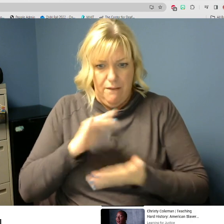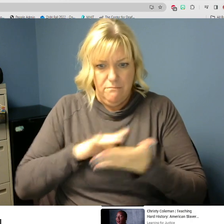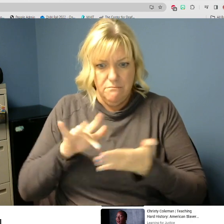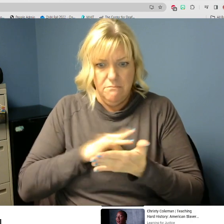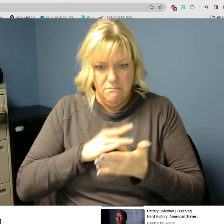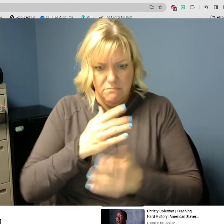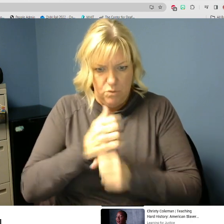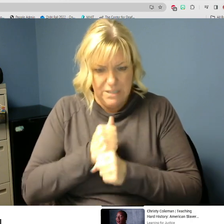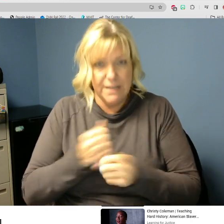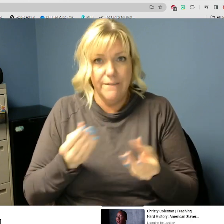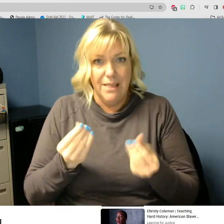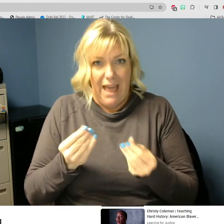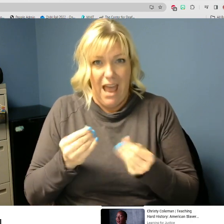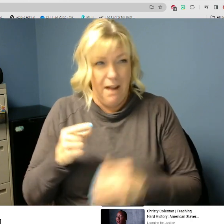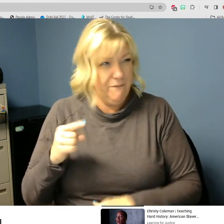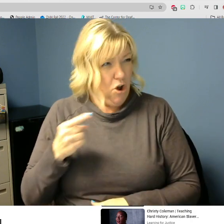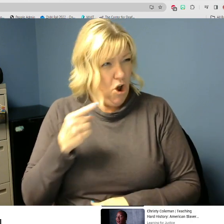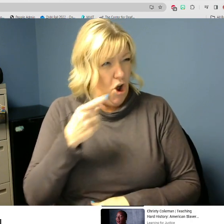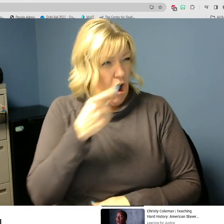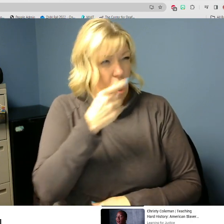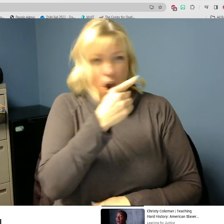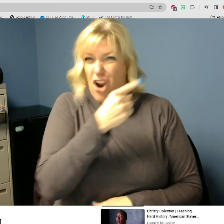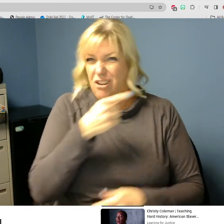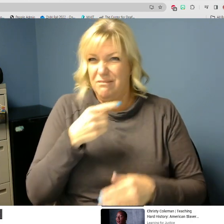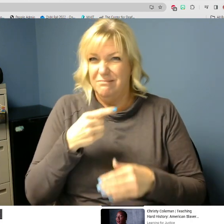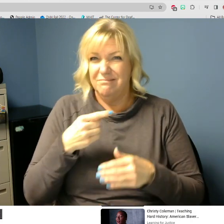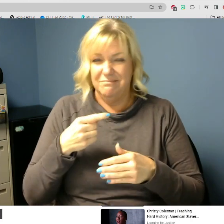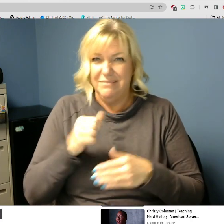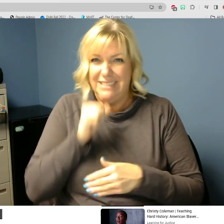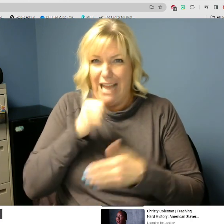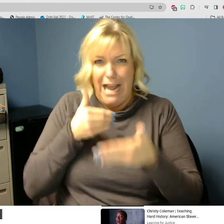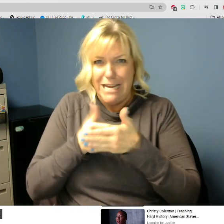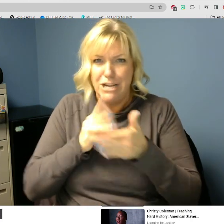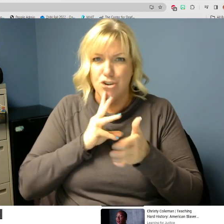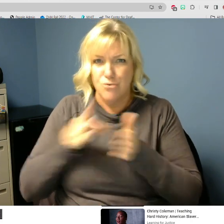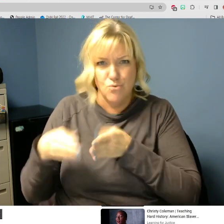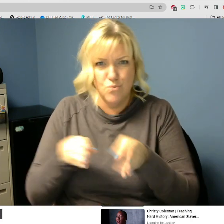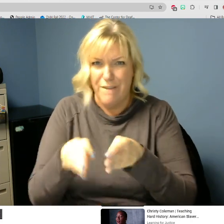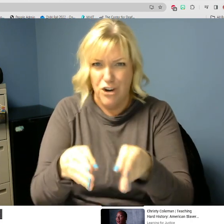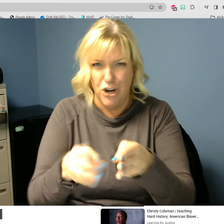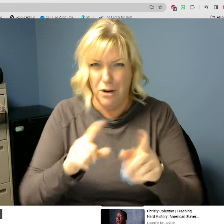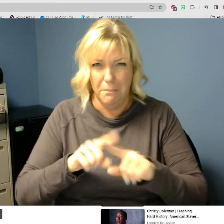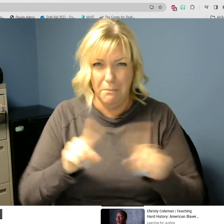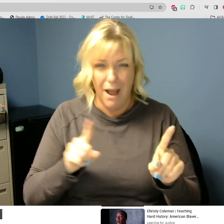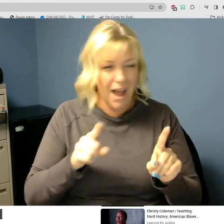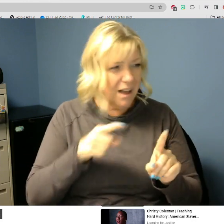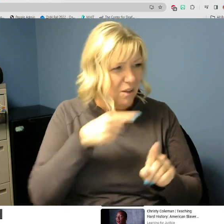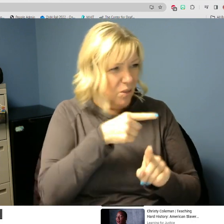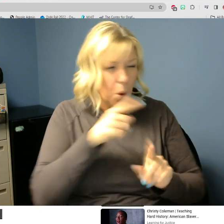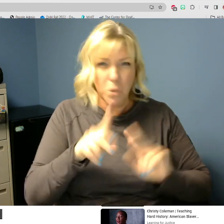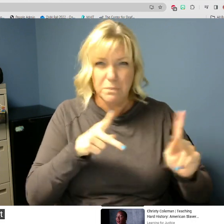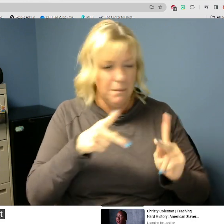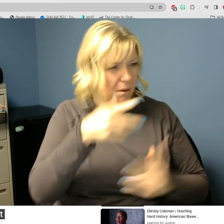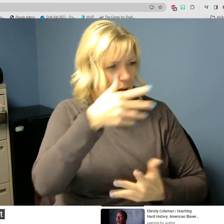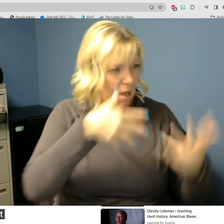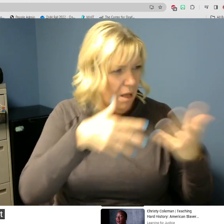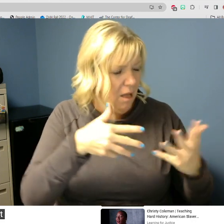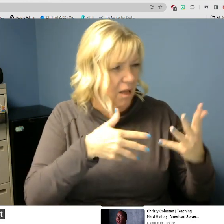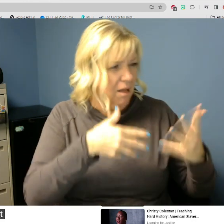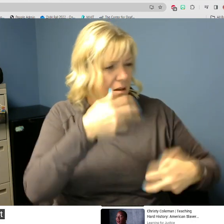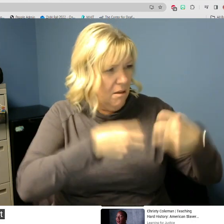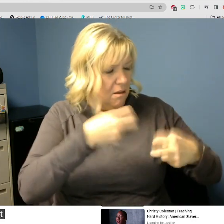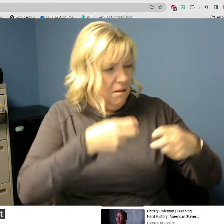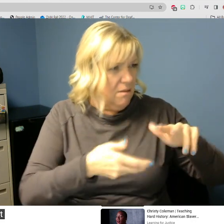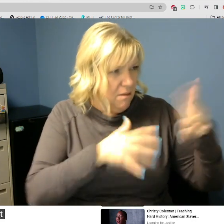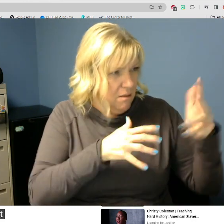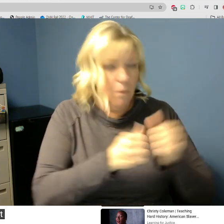They have to deal, come in conflict, understandably, with Native peoples that are living there. And so,